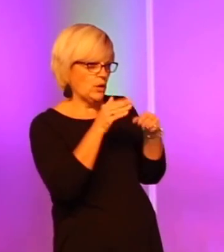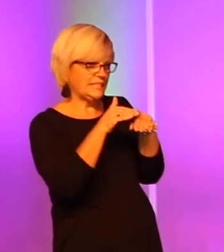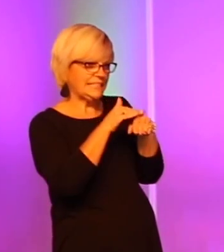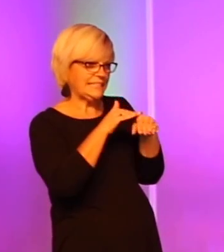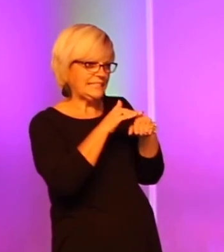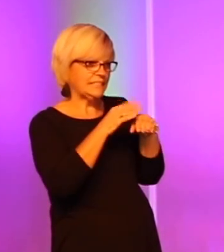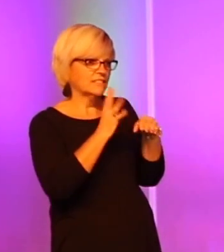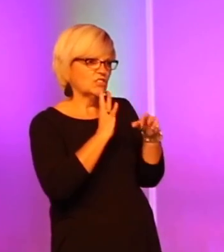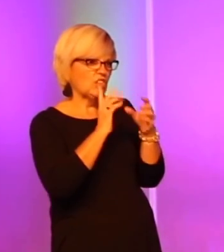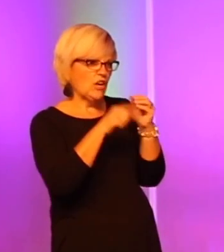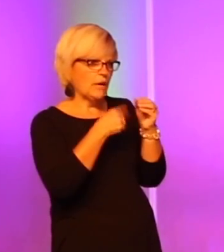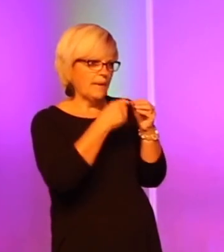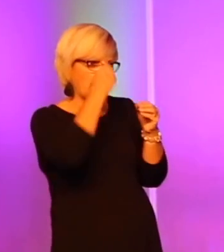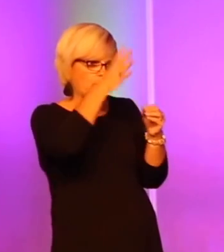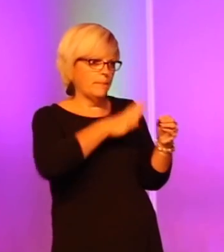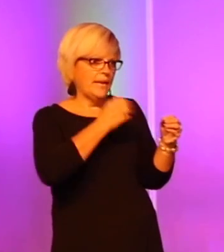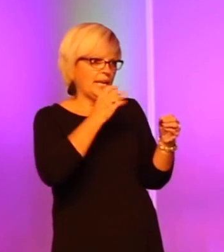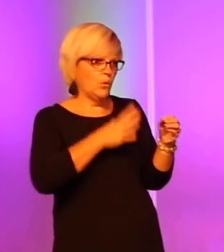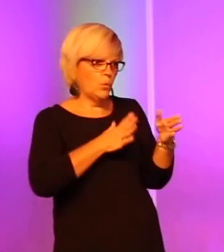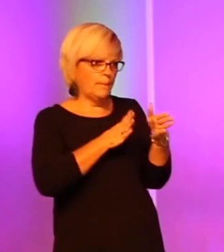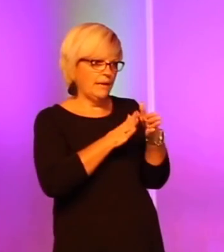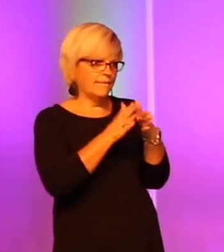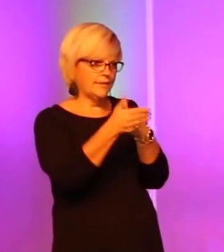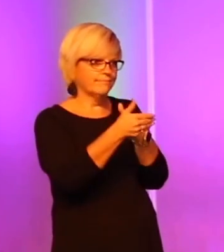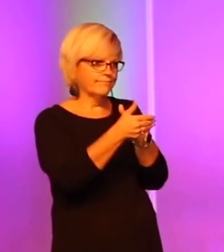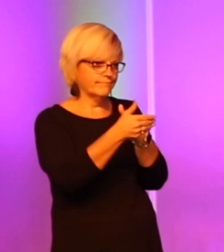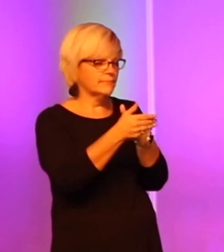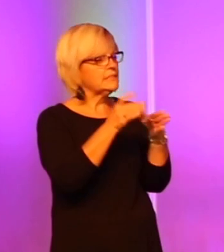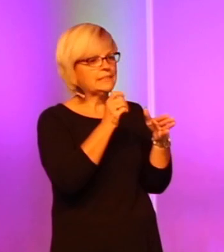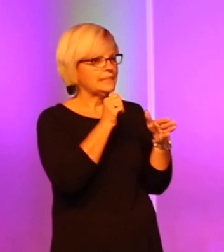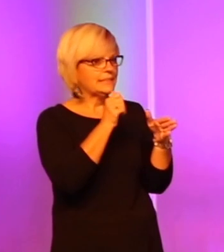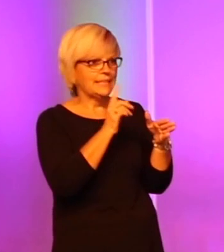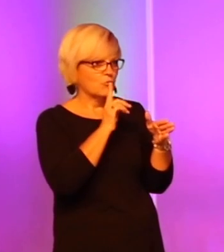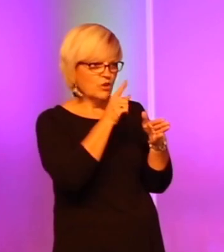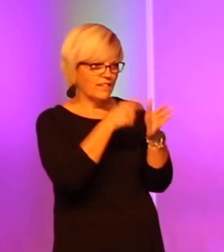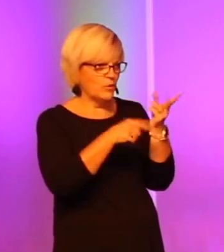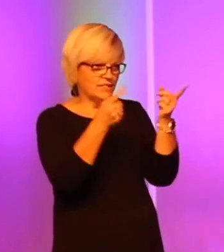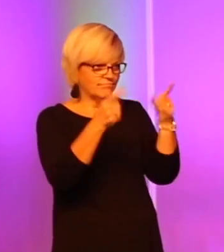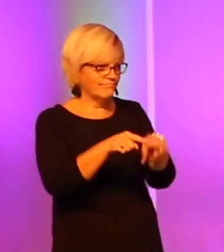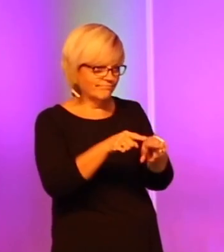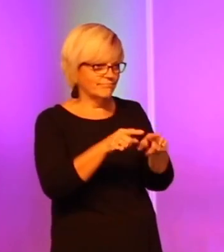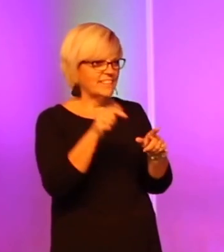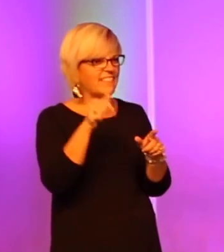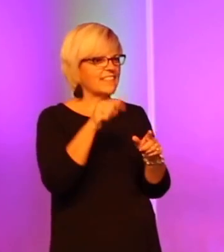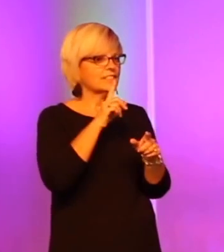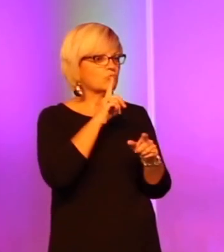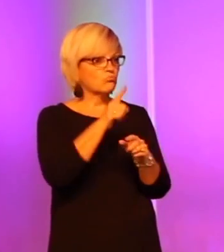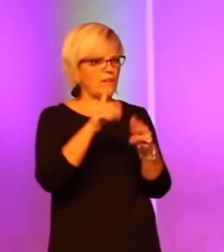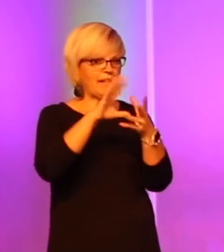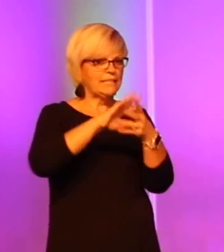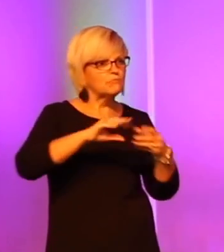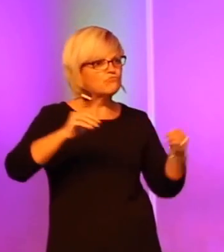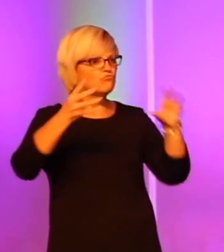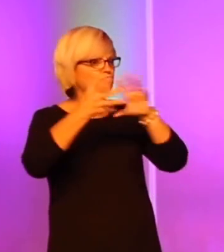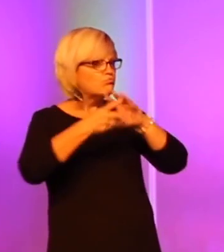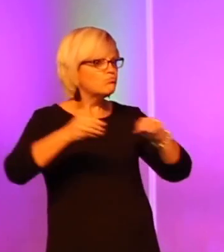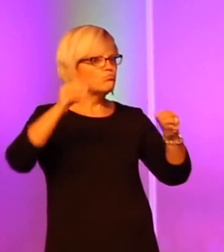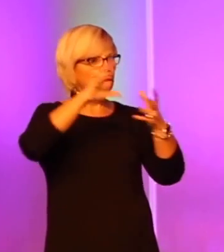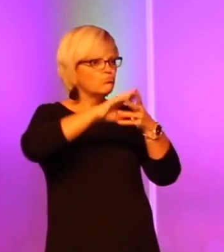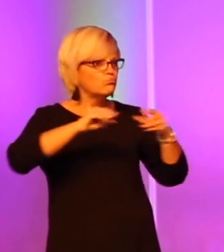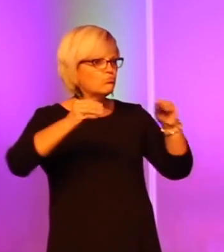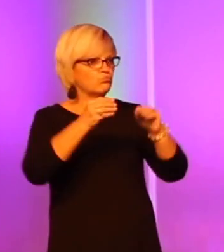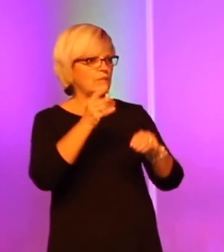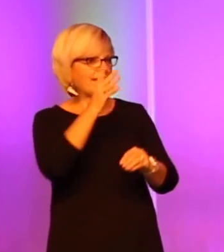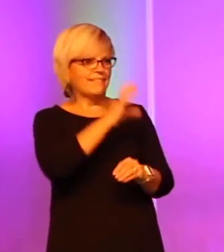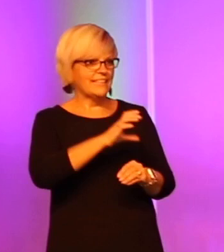a man and a woman committing adultery. That's not really what's going on here. This is an allegory. This is a story where the characters